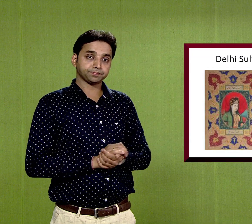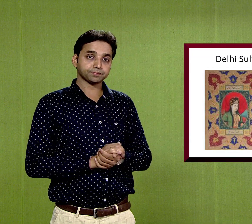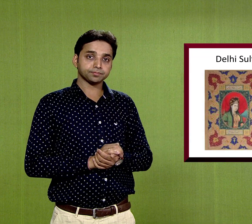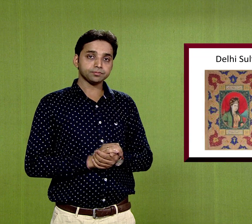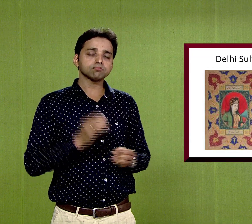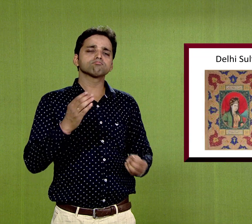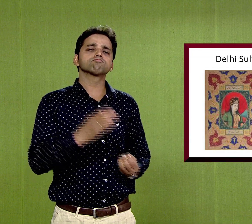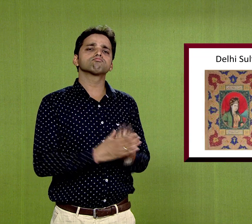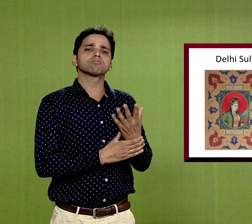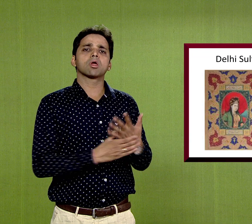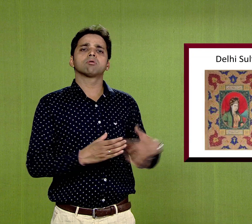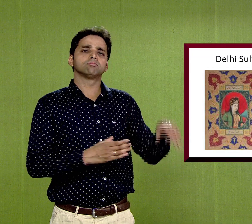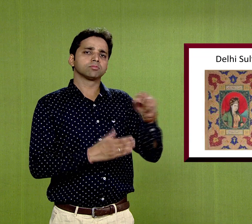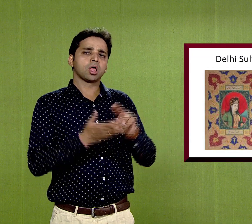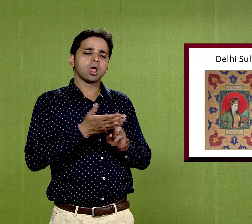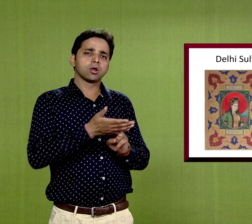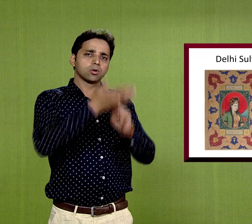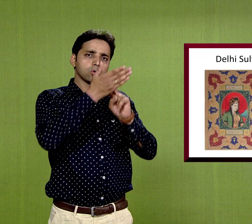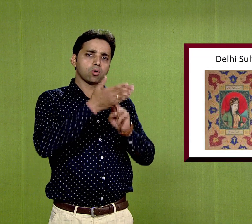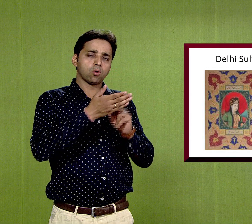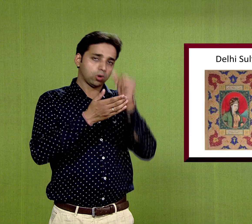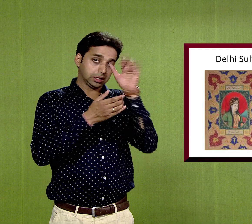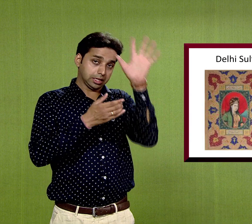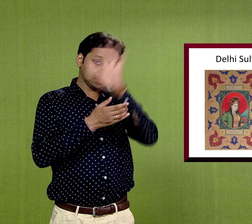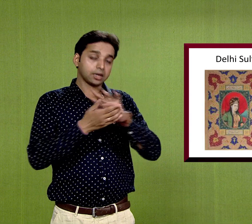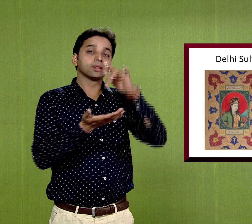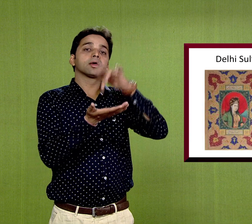flourished in the North Indian plains.